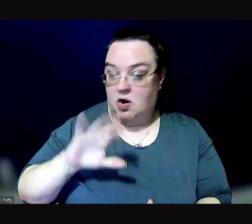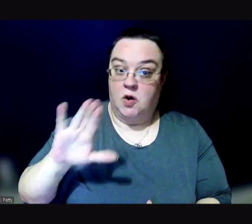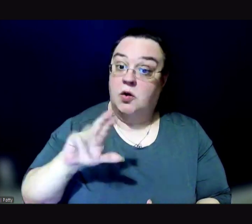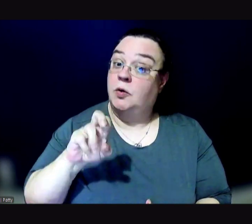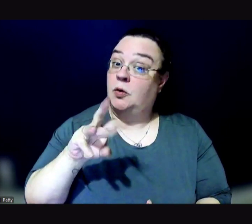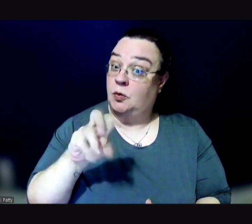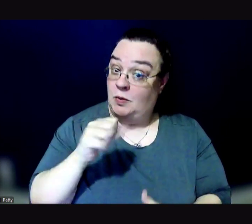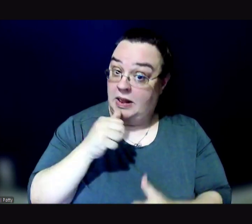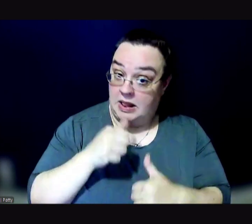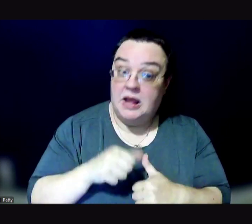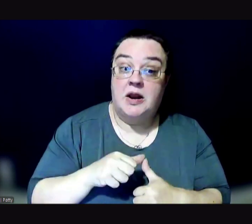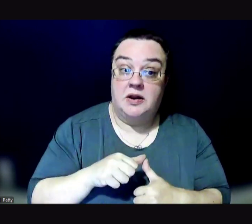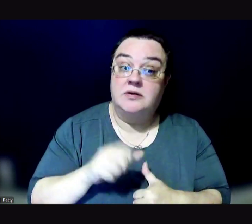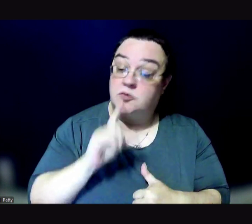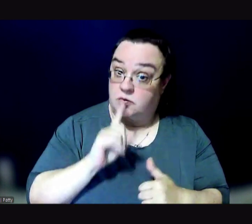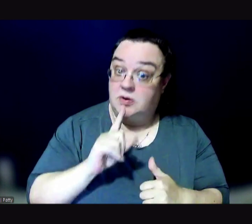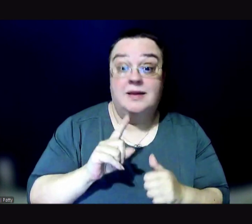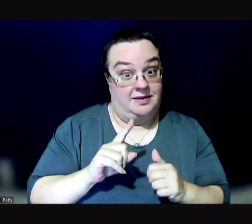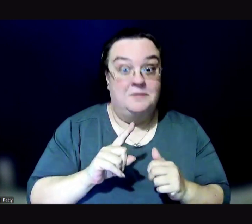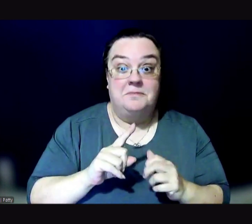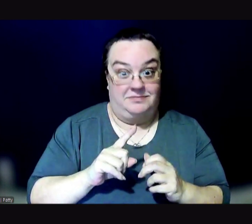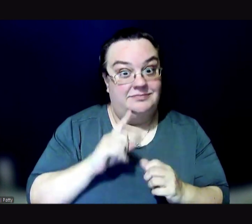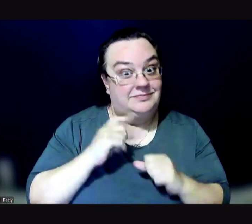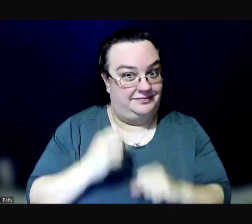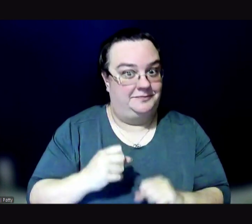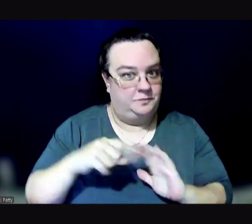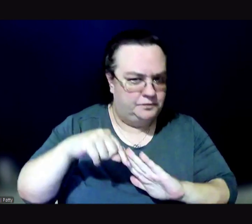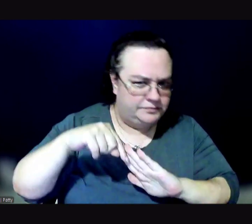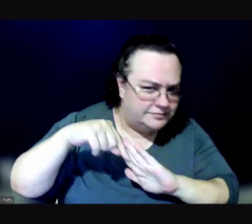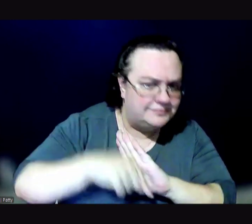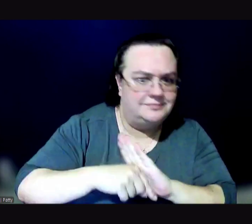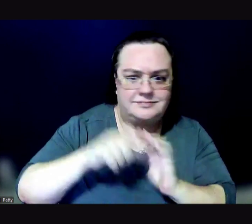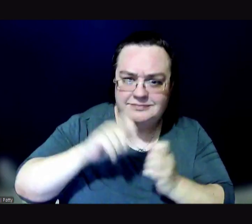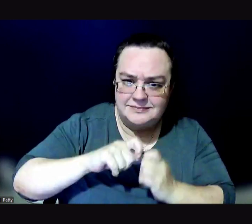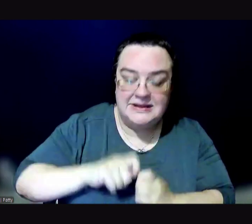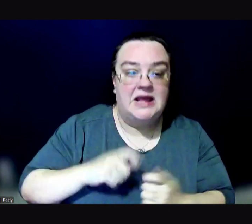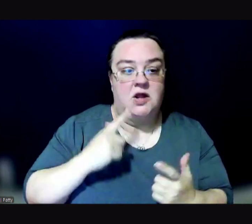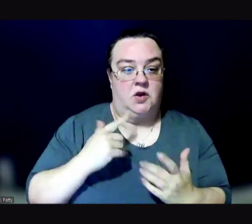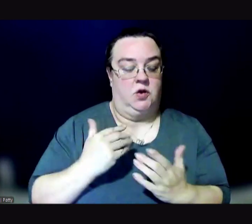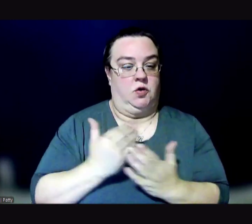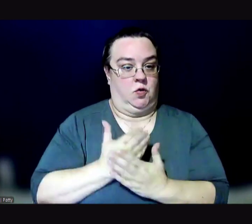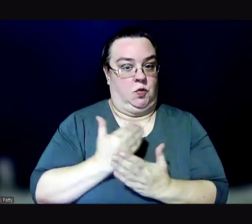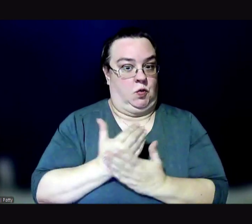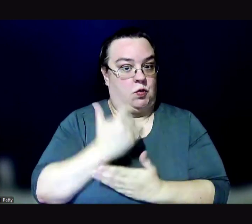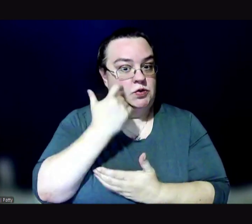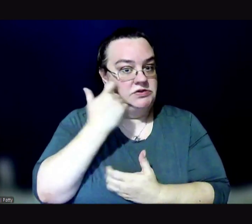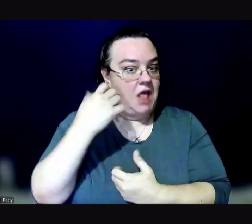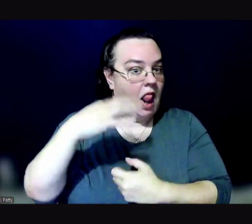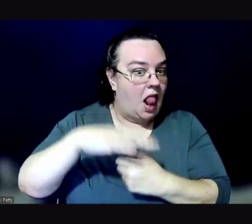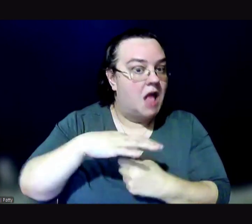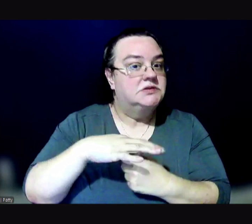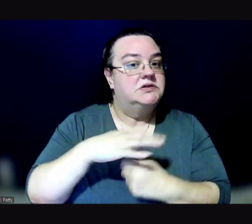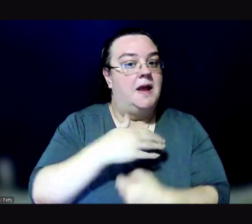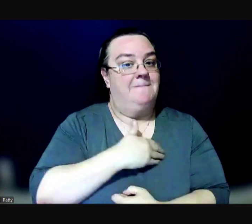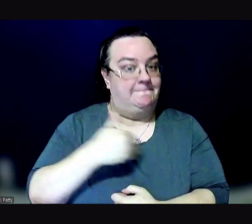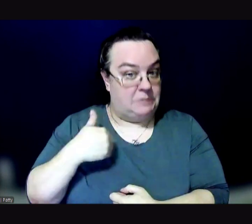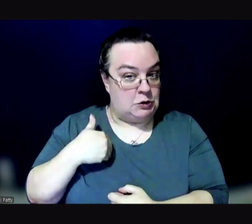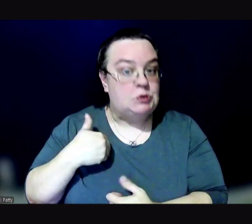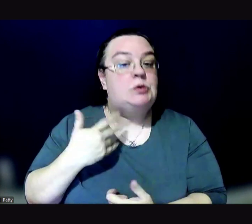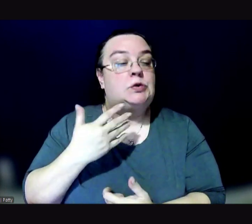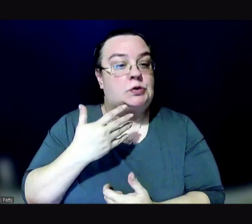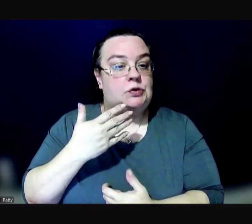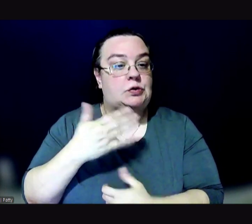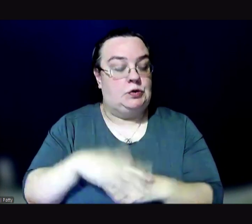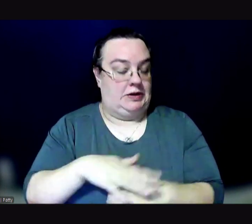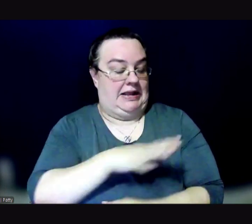which has been very detailed. And as a new, just elected council member, I